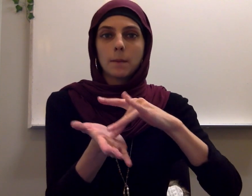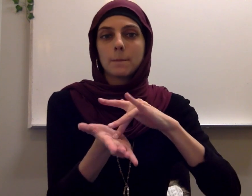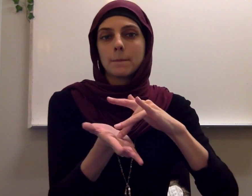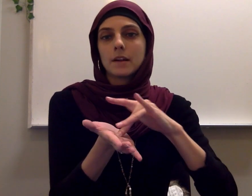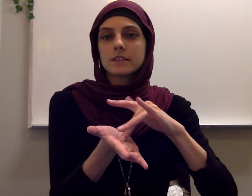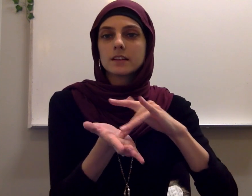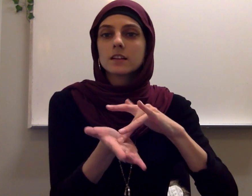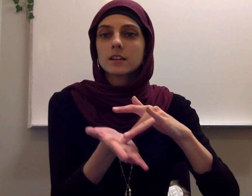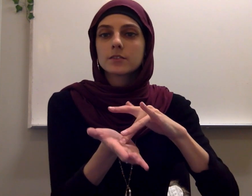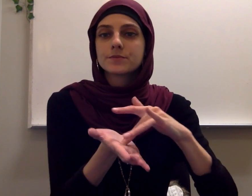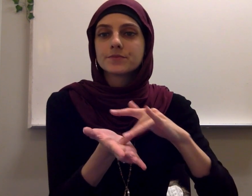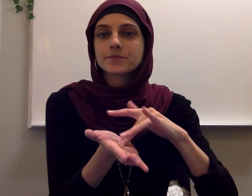Medicine.